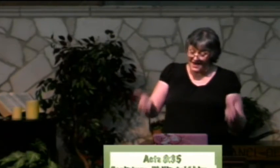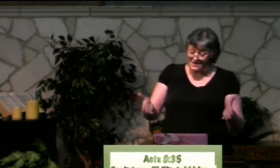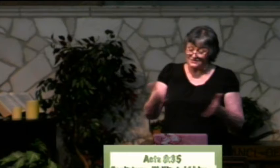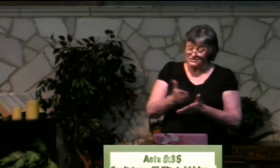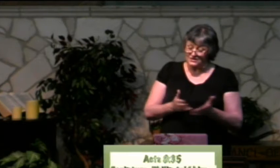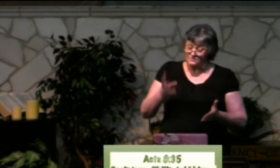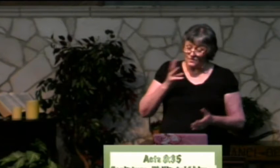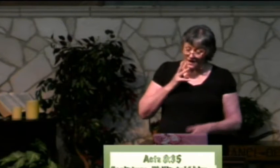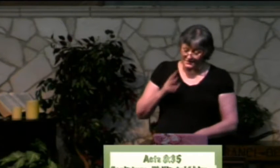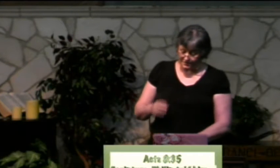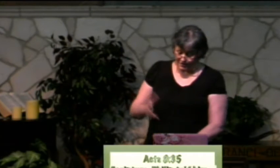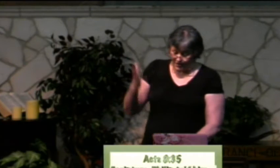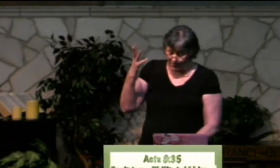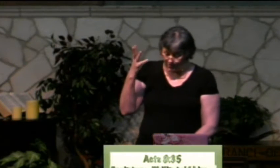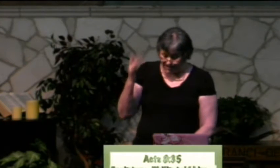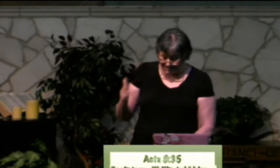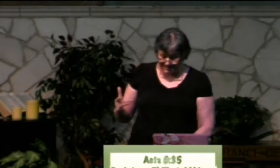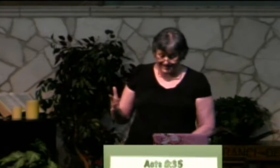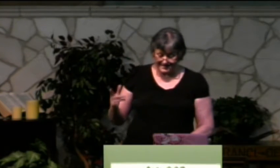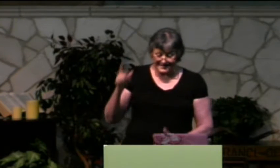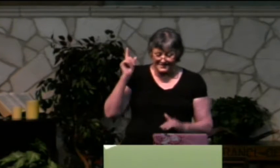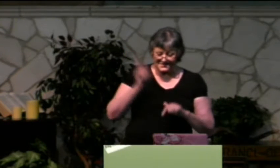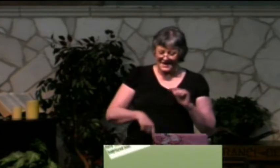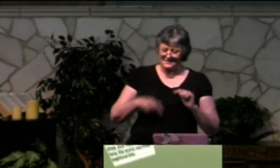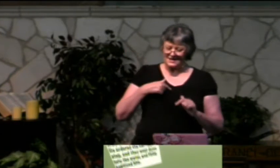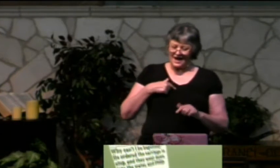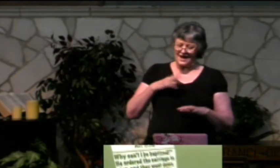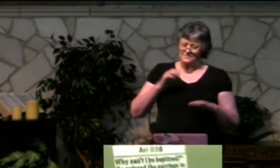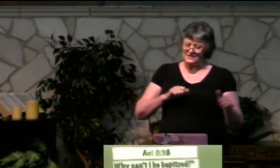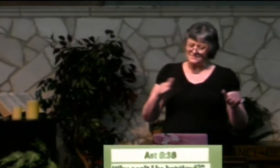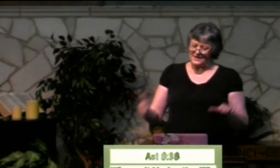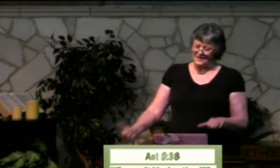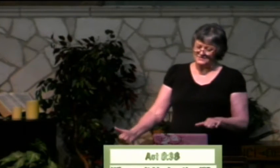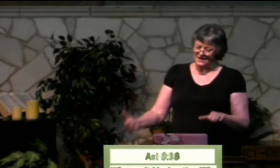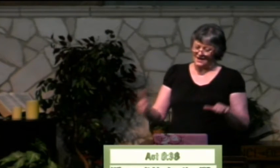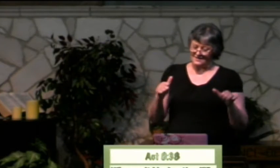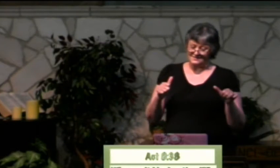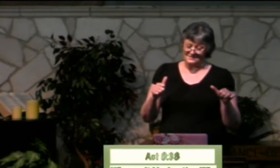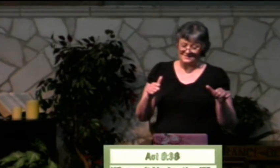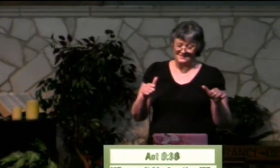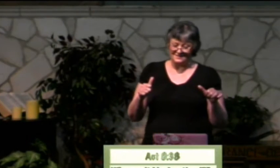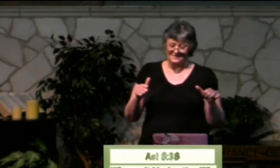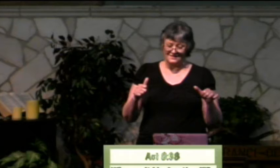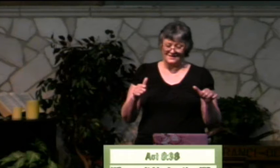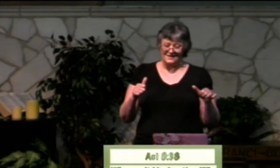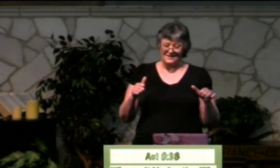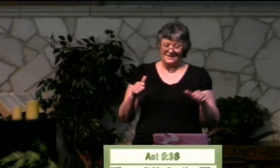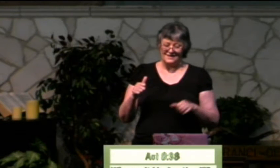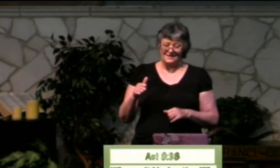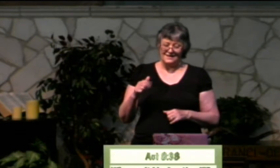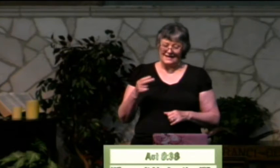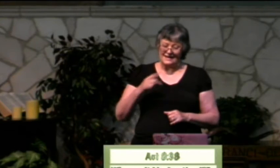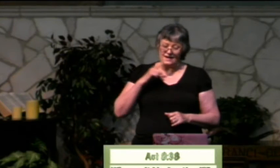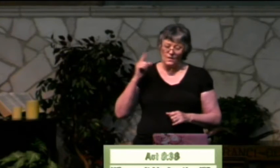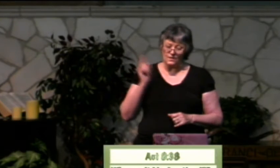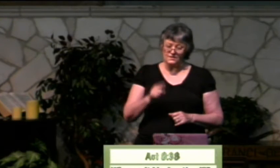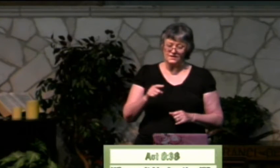there's some water. Why can't I be baptized? He ordered